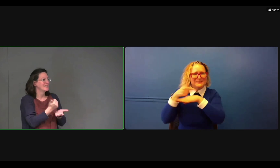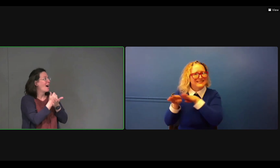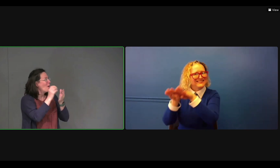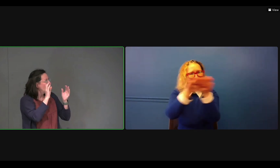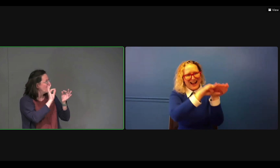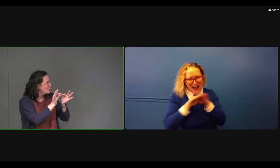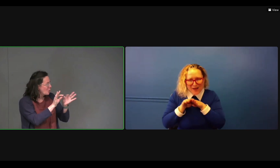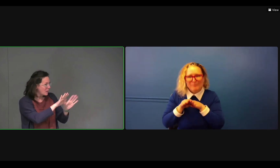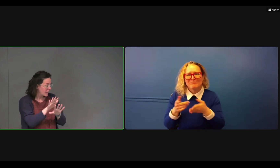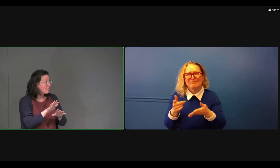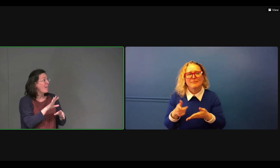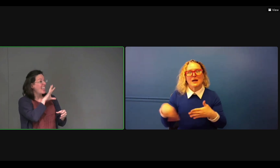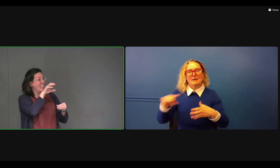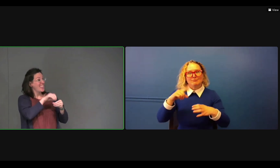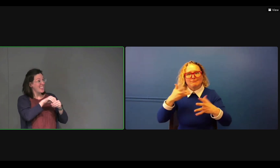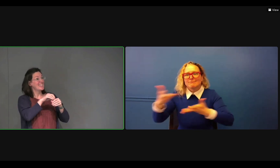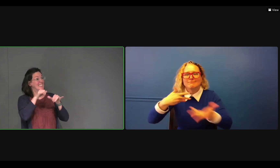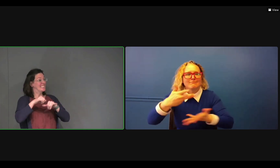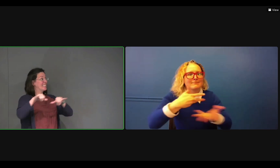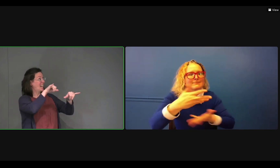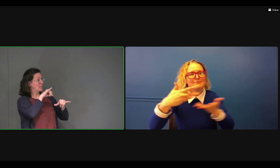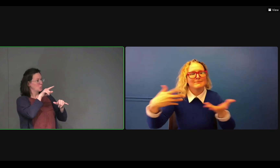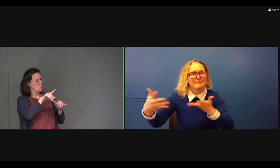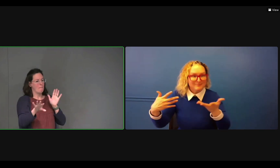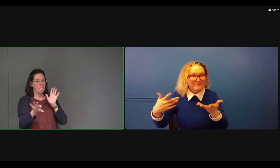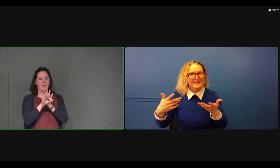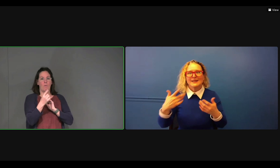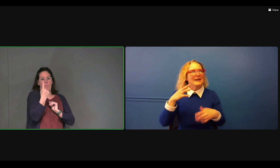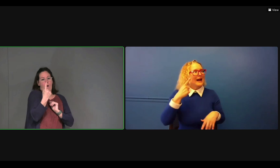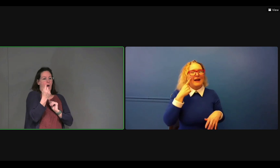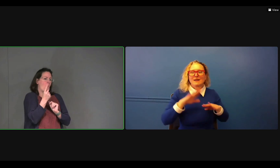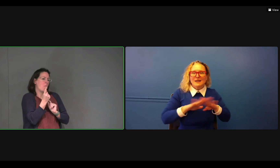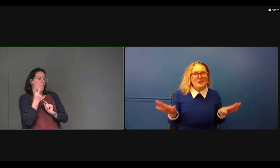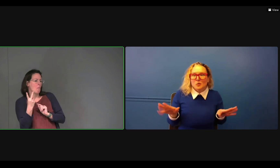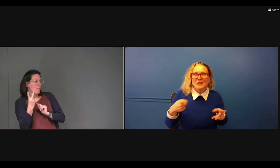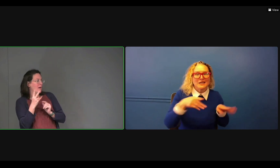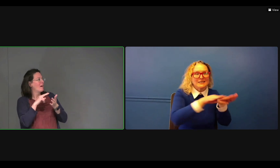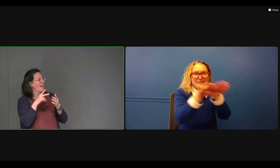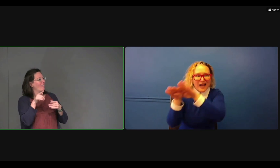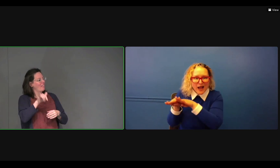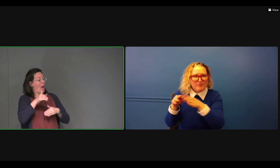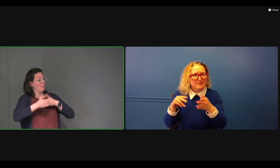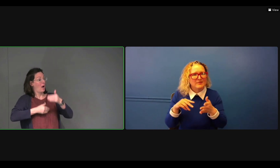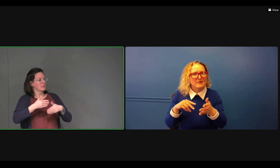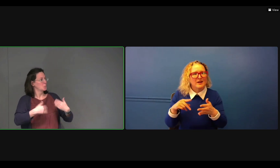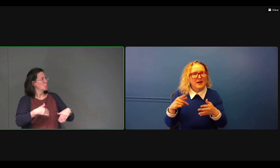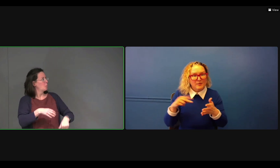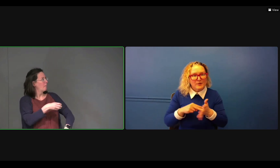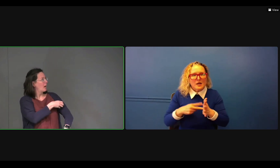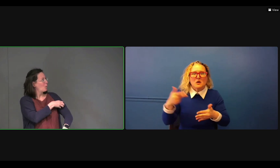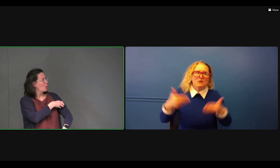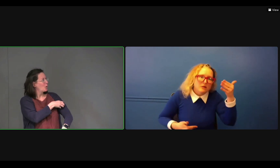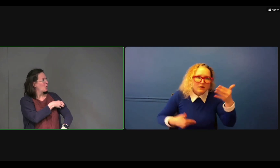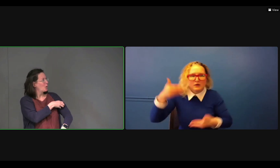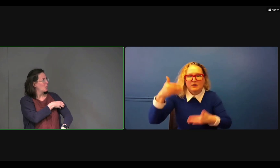communities pick signs to use, including in interpreted interactions, and the ways in which